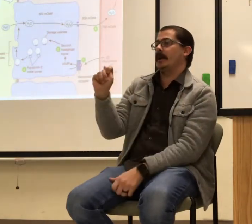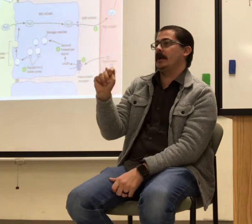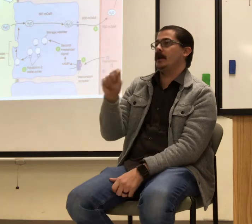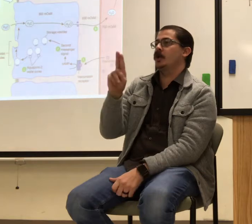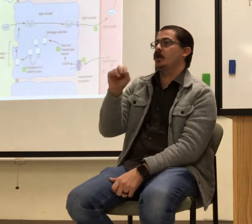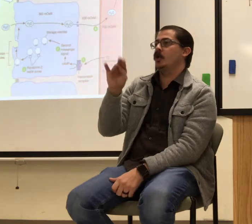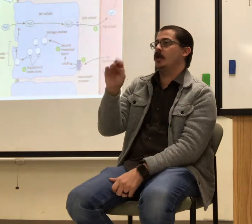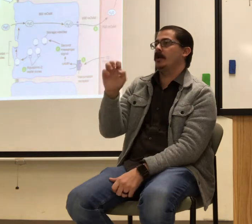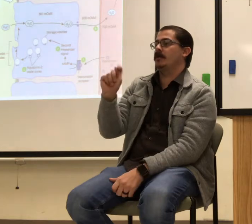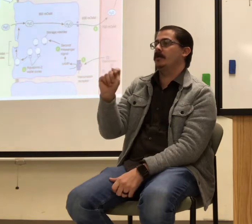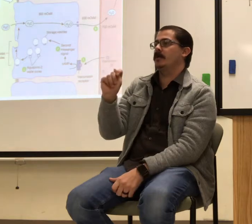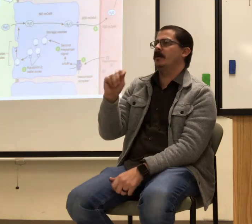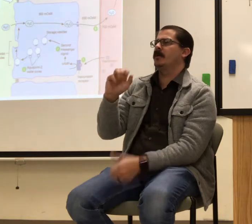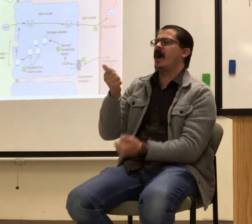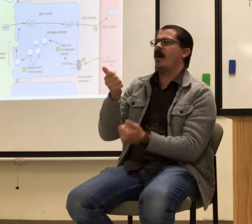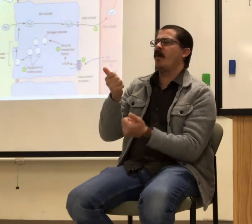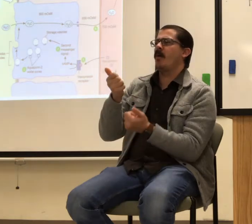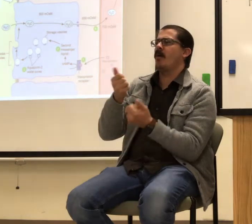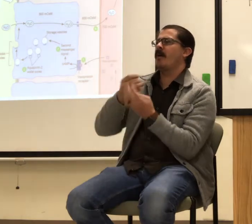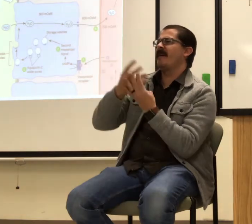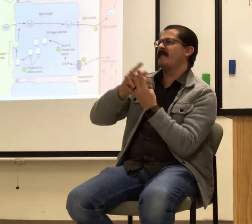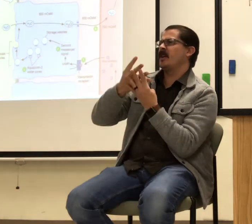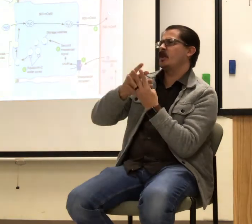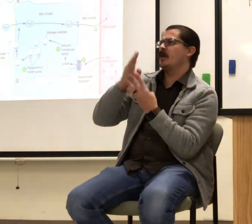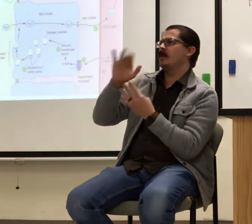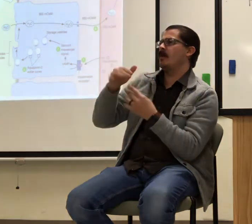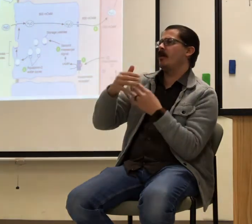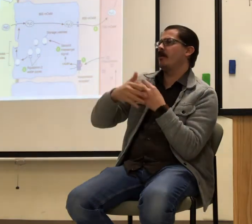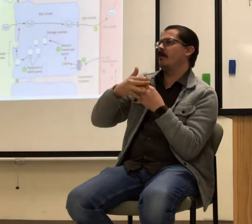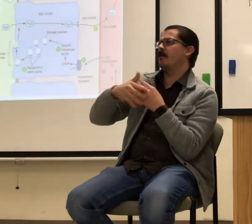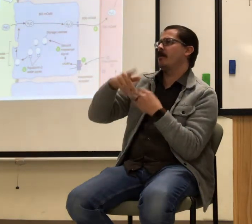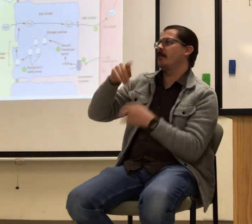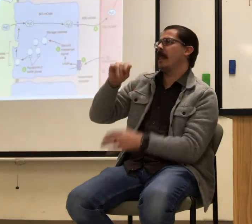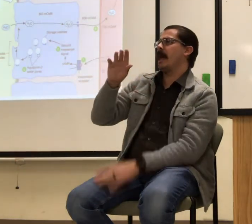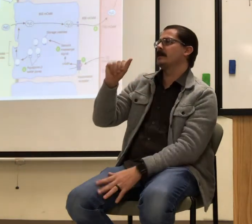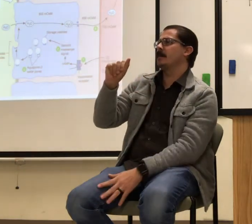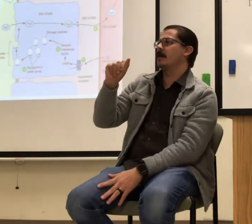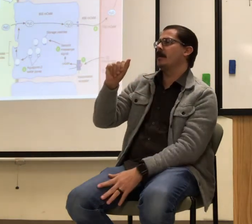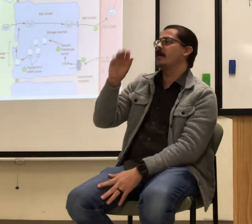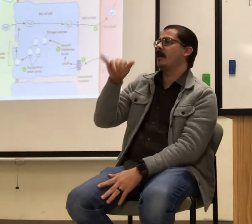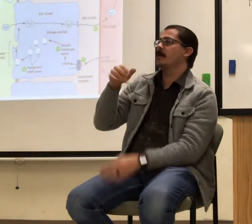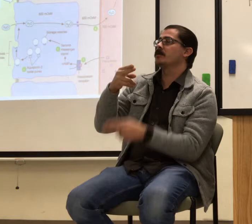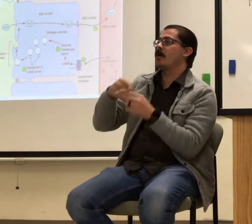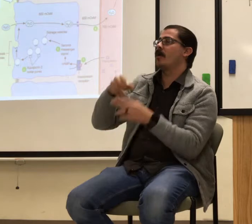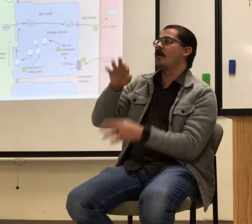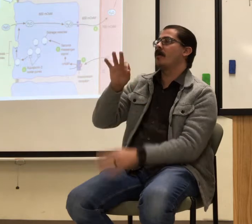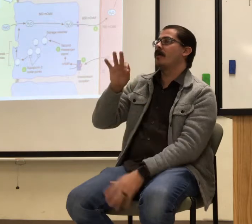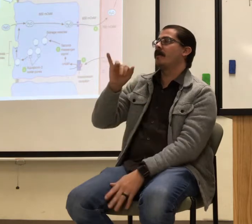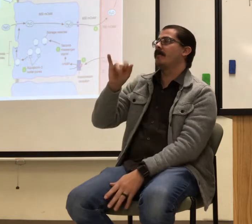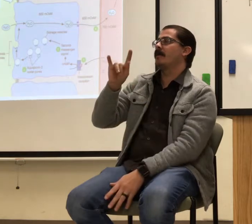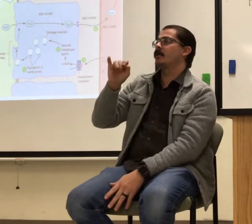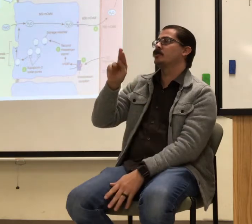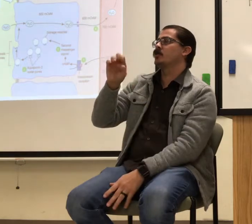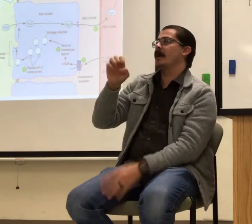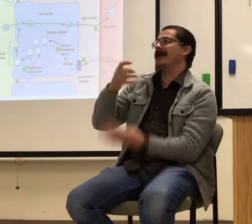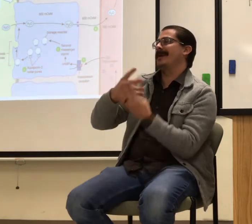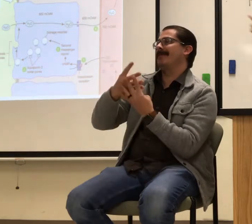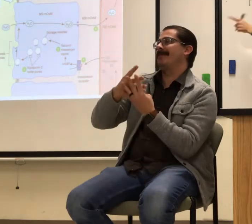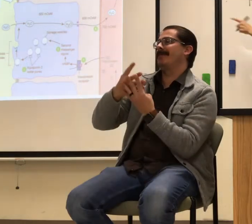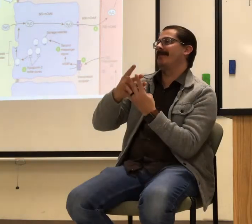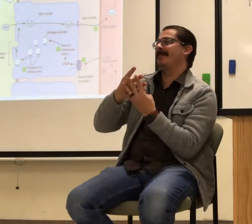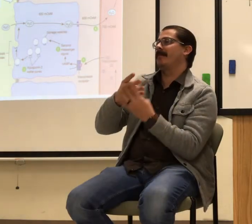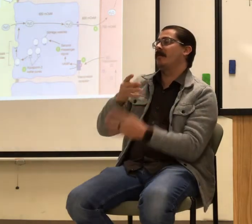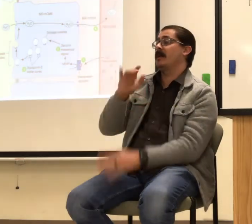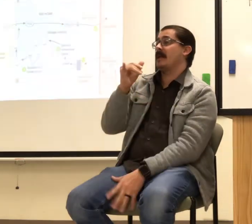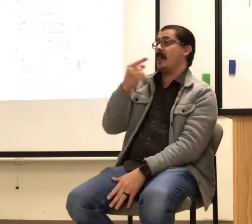it's producing urine by filtering your plasma. And we call that the filtrate. So on this side of the cell, where